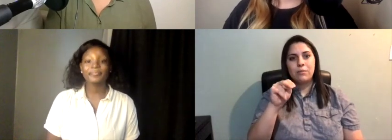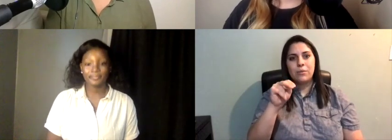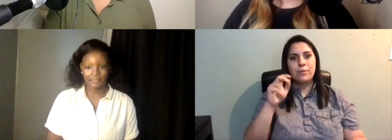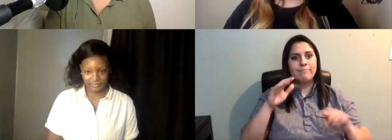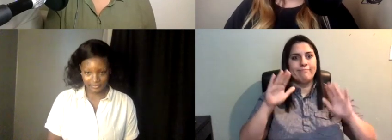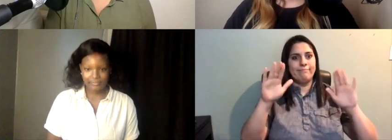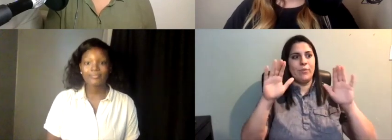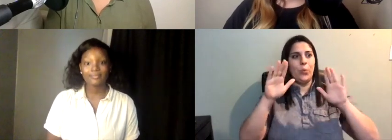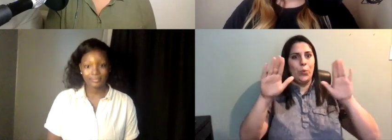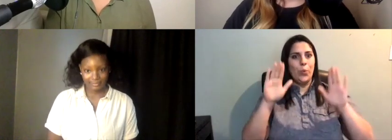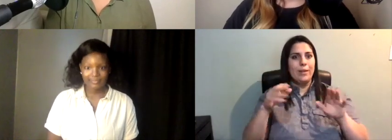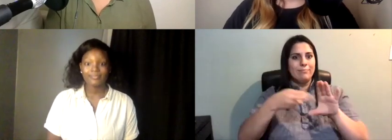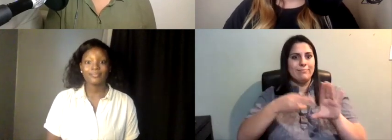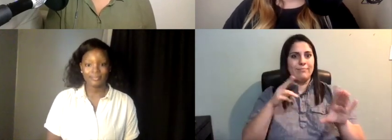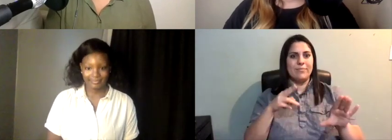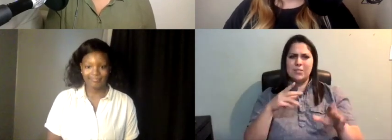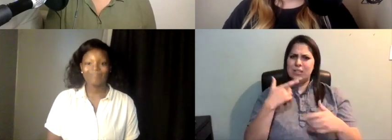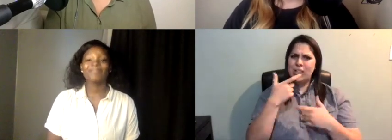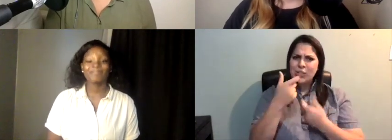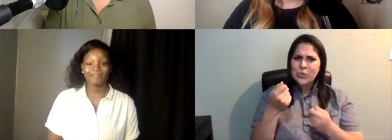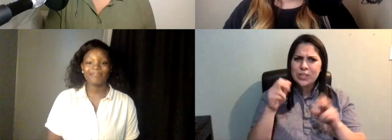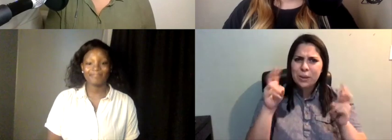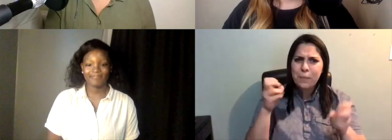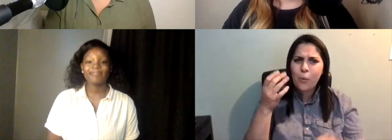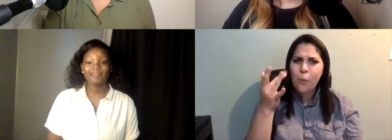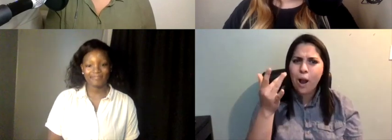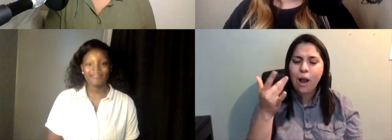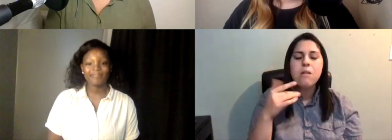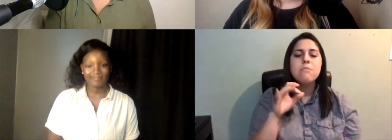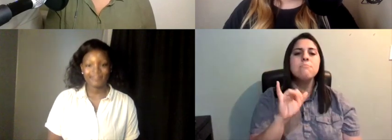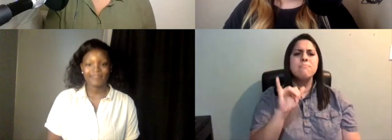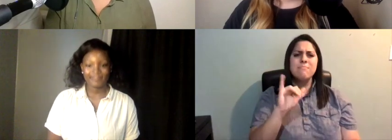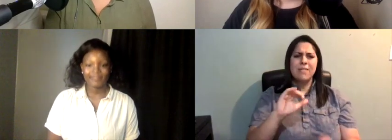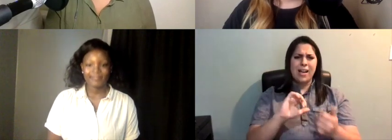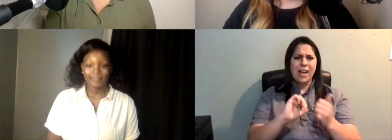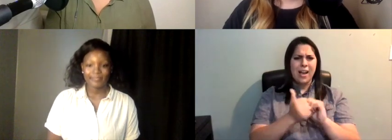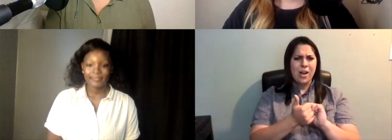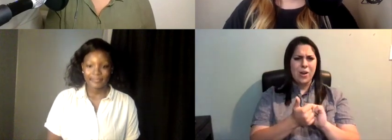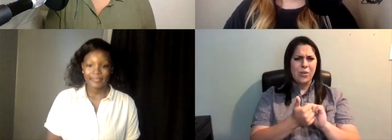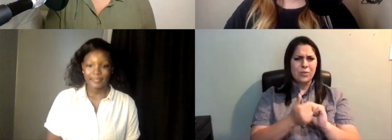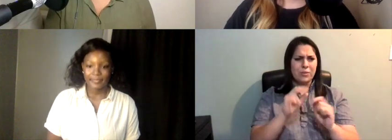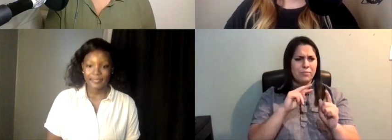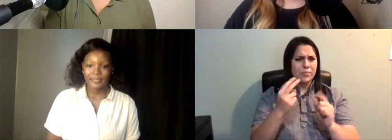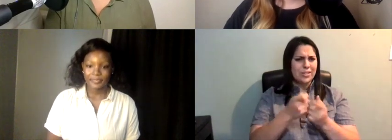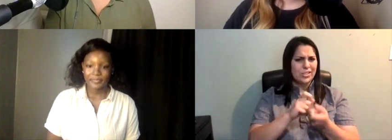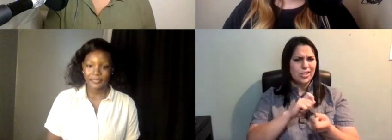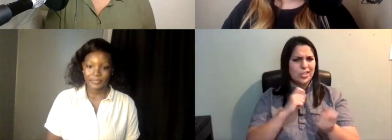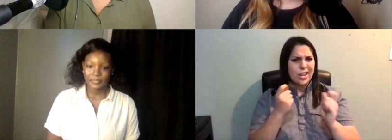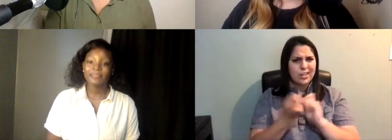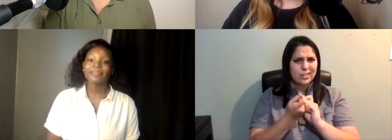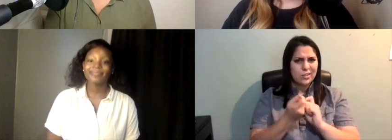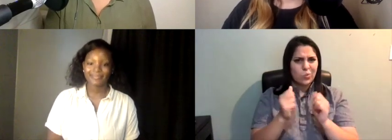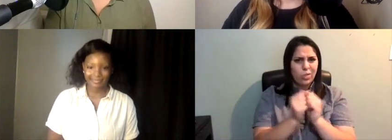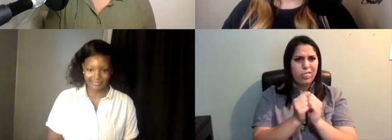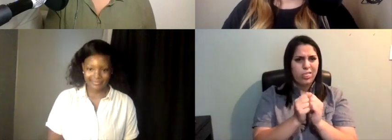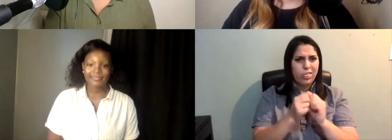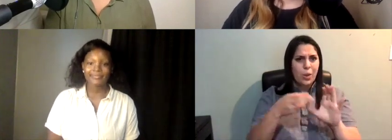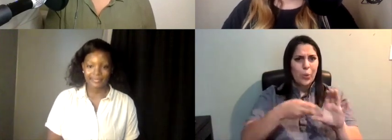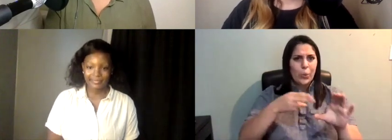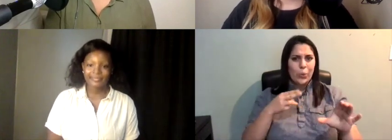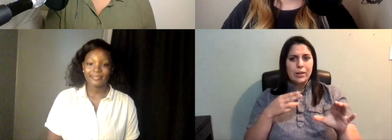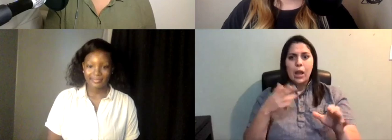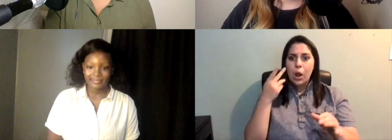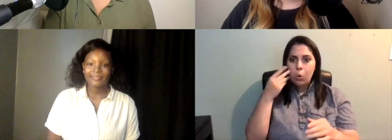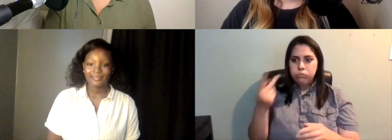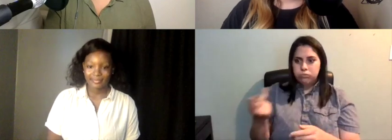topic to look into because of how those dynamics have shifted. And I know you and I have actually talked about this in, you know, recent